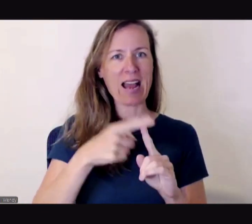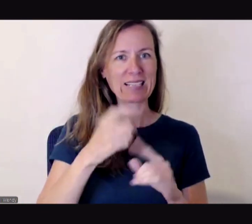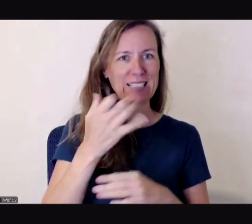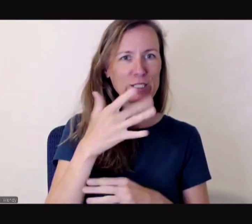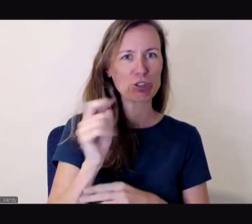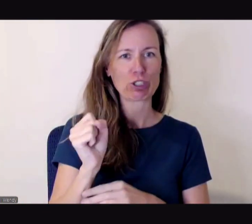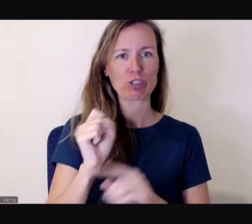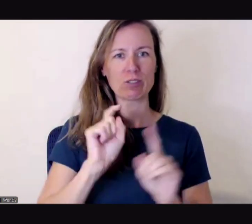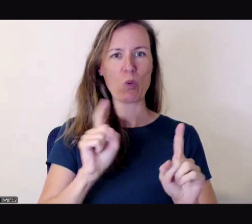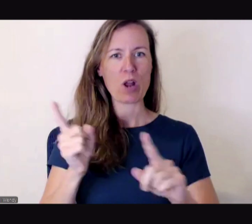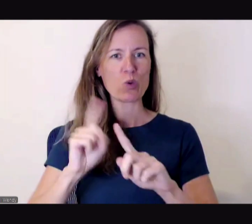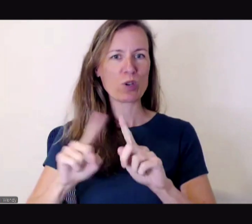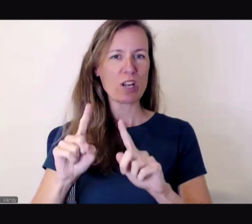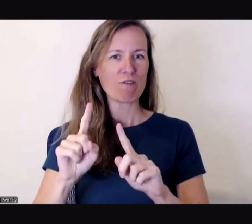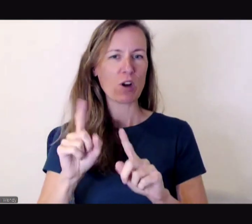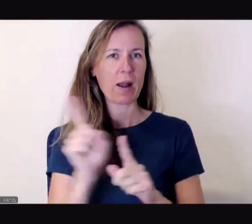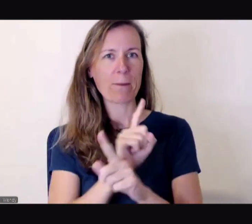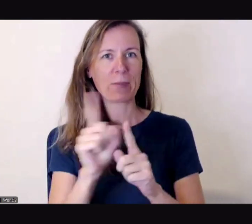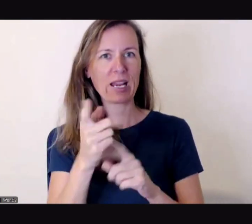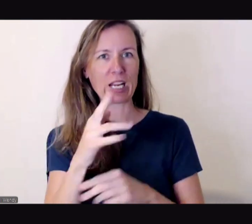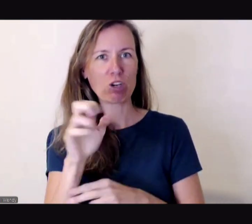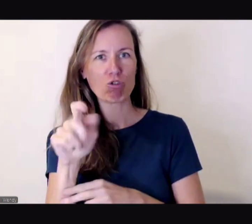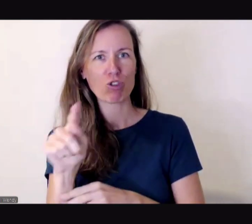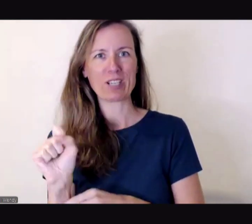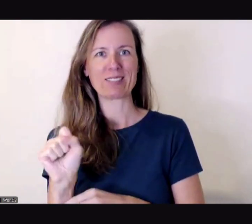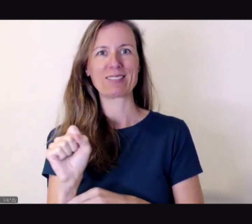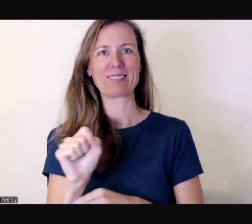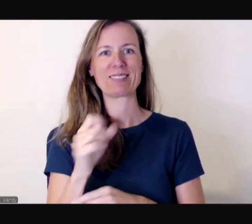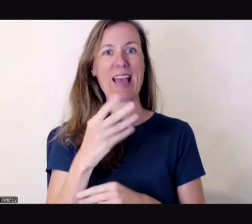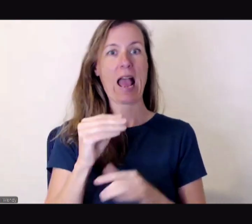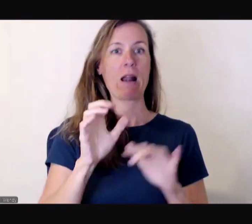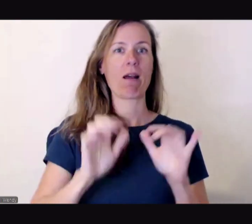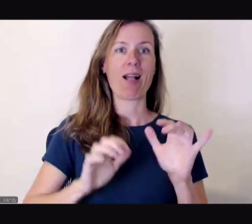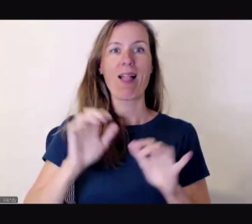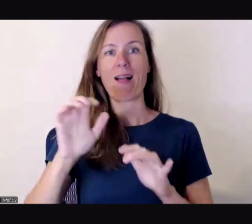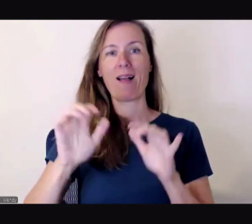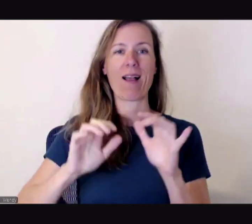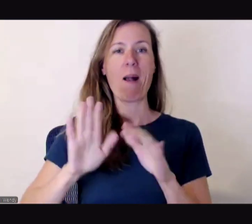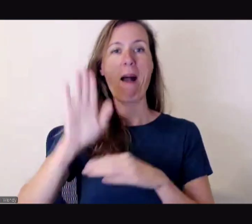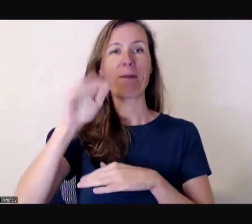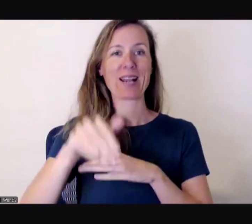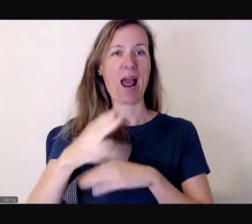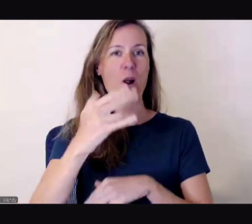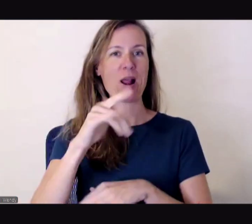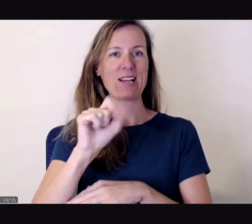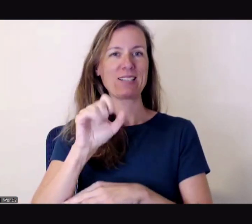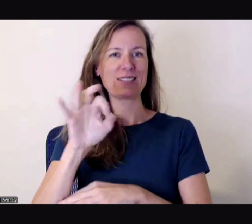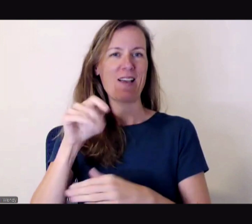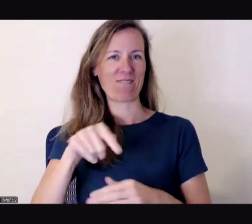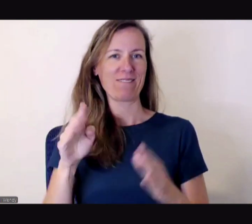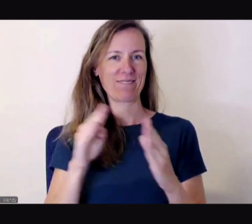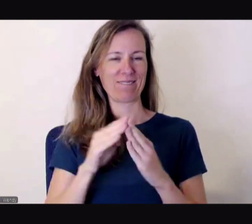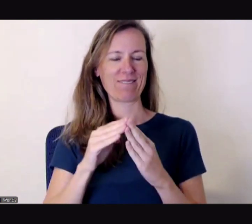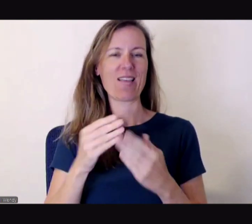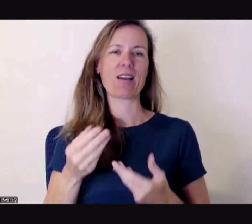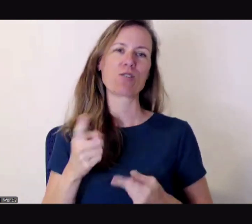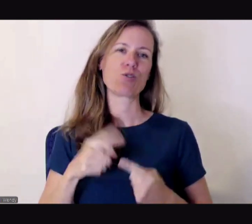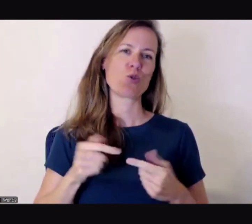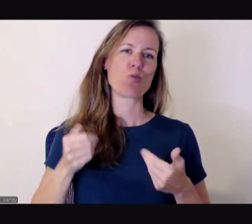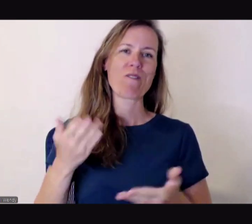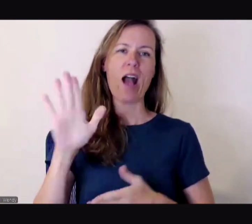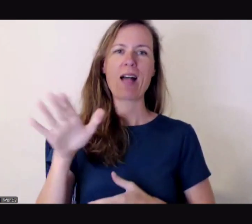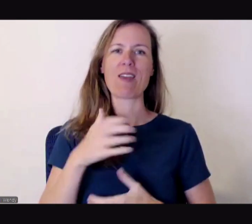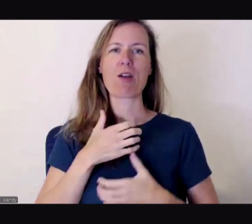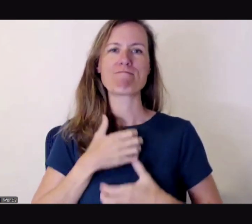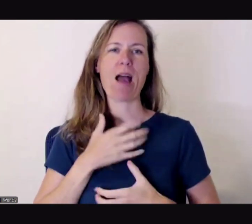greets and candidate forums, and climb up and down the hills of Cheverly to offer their passionate visions for the town. So thanks to Brian